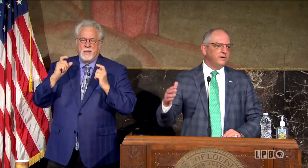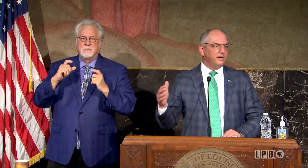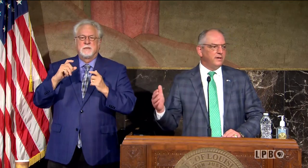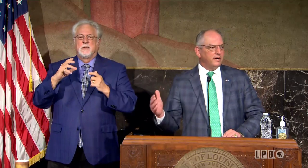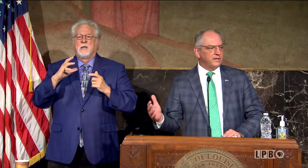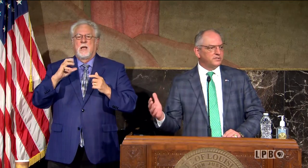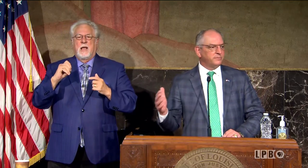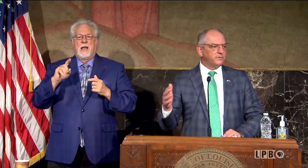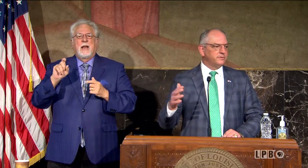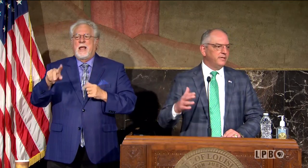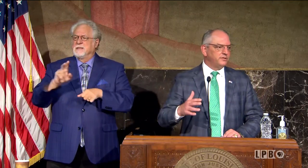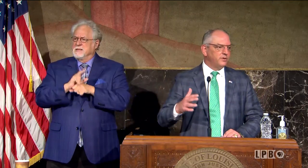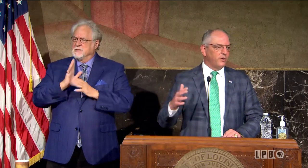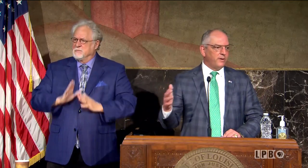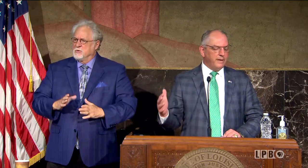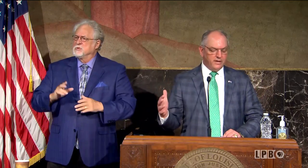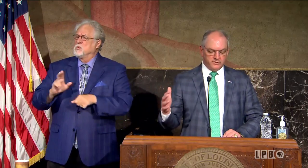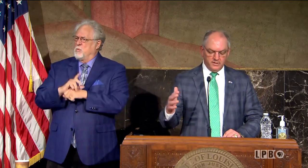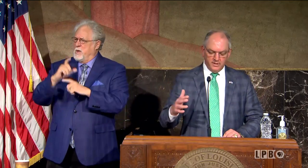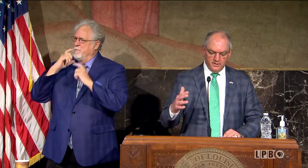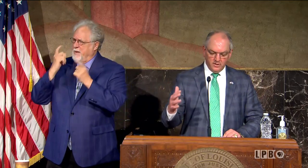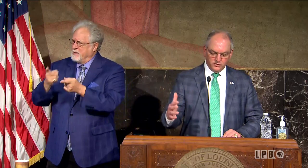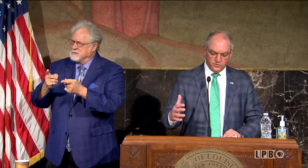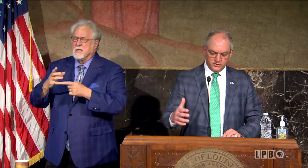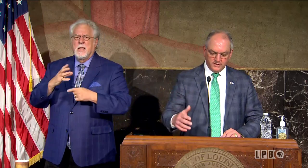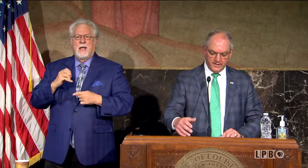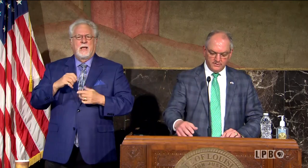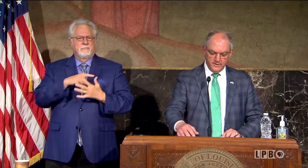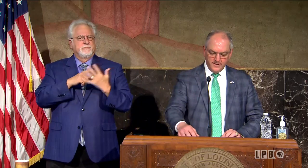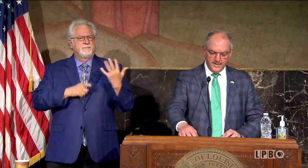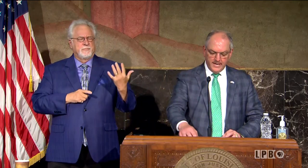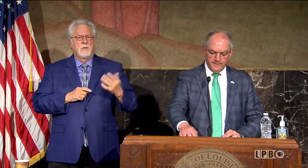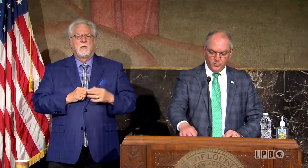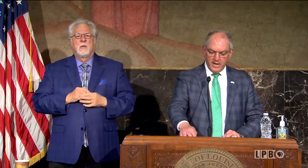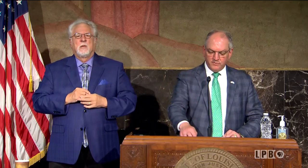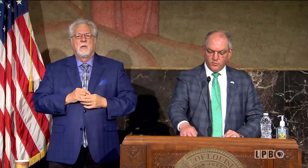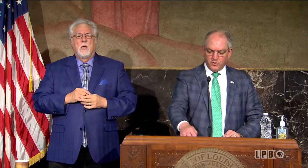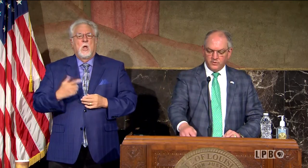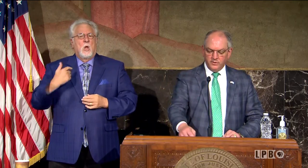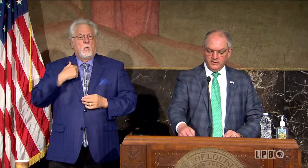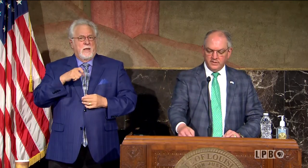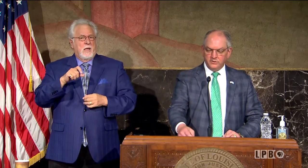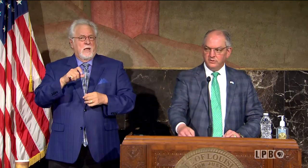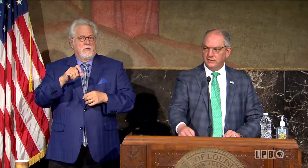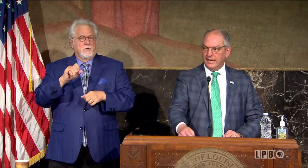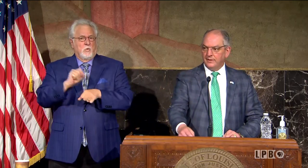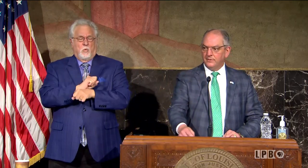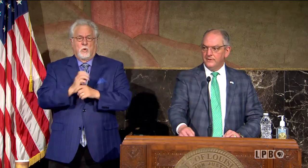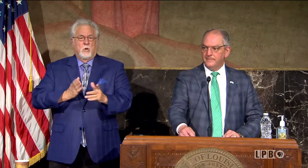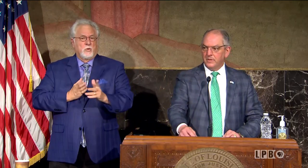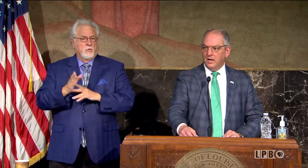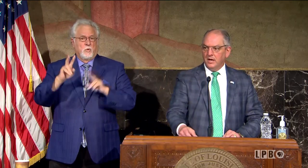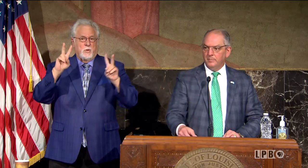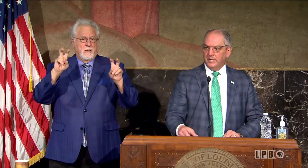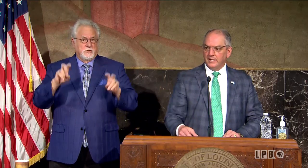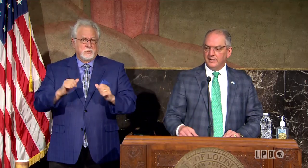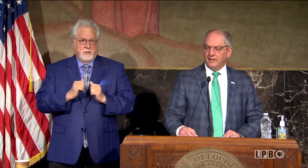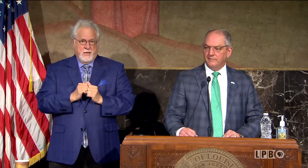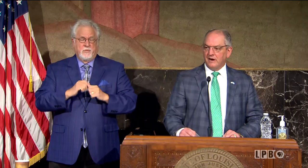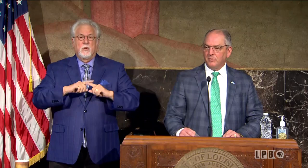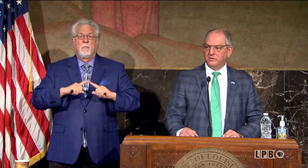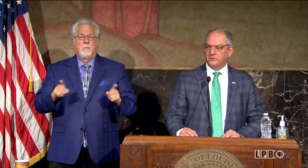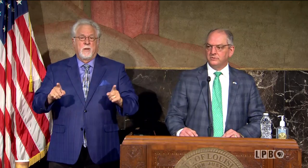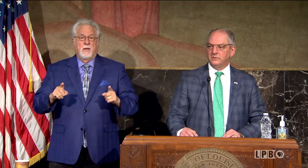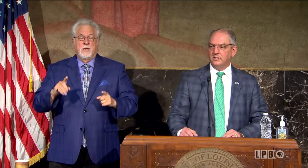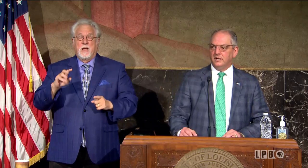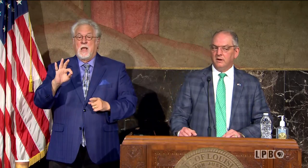ask customers to wear a mask and those sorts of things. We have to work through these issues together, but I can tell you